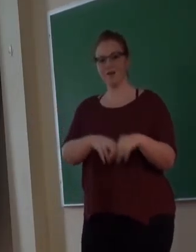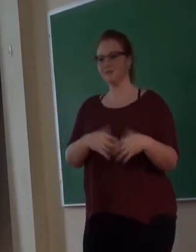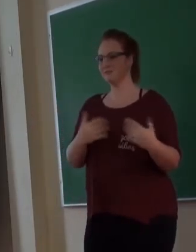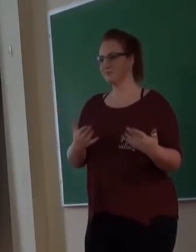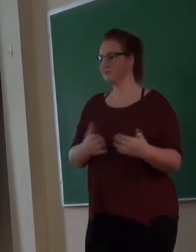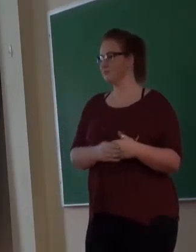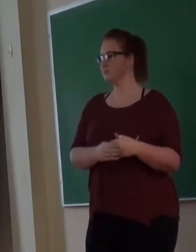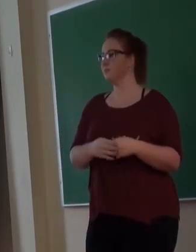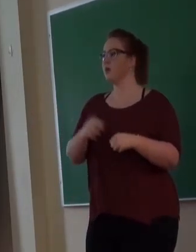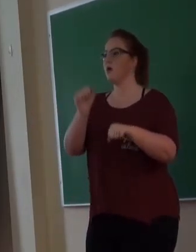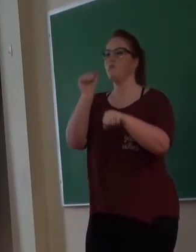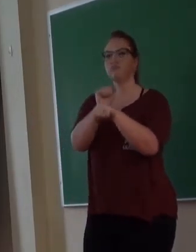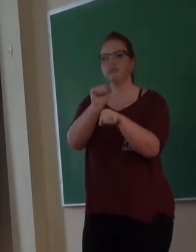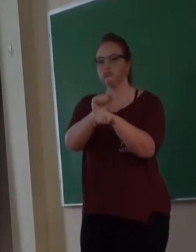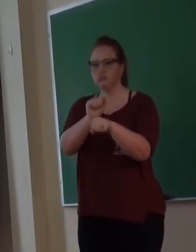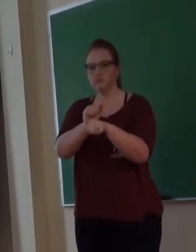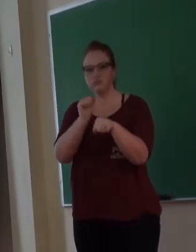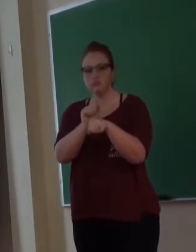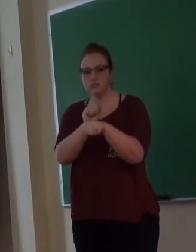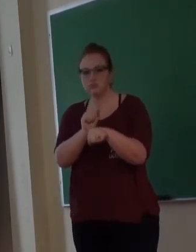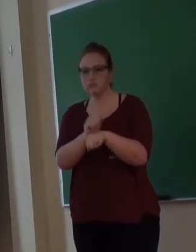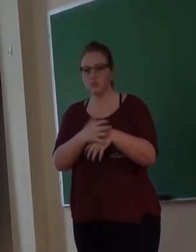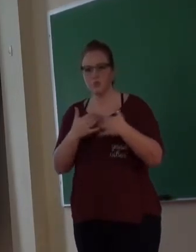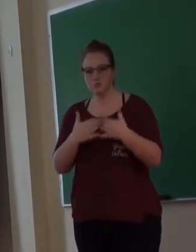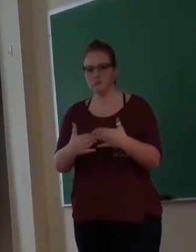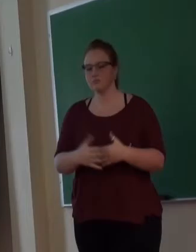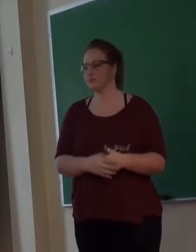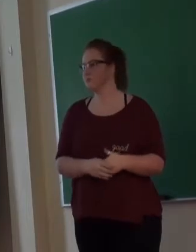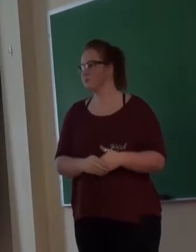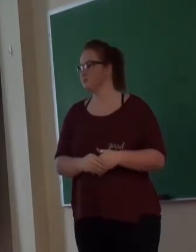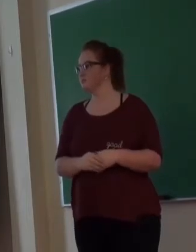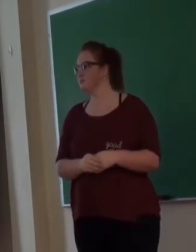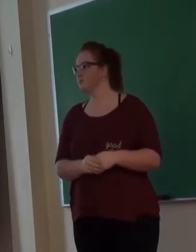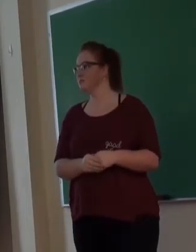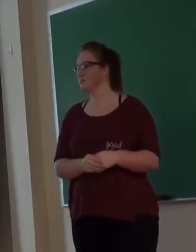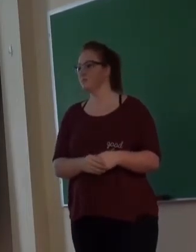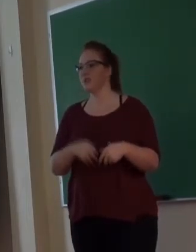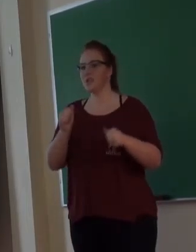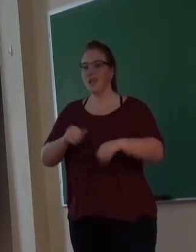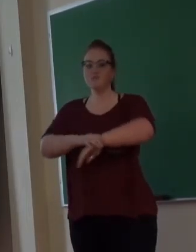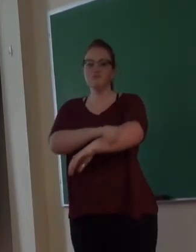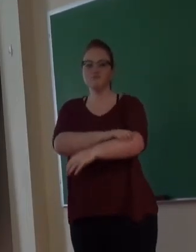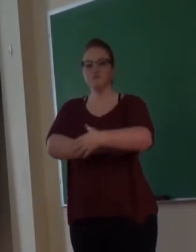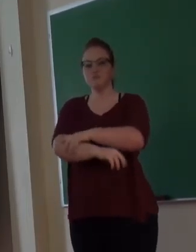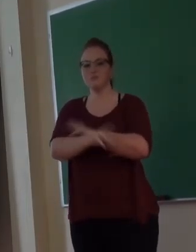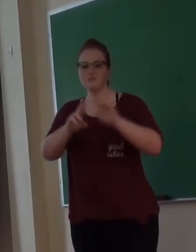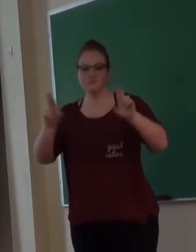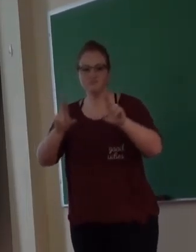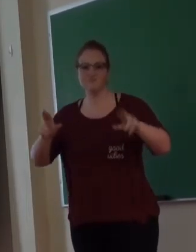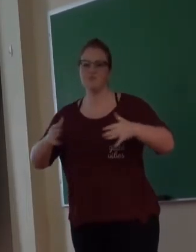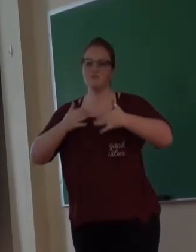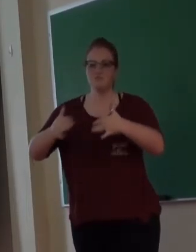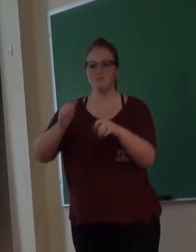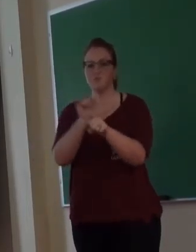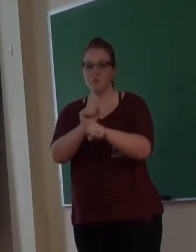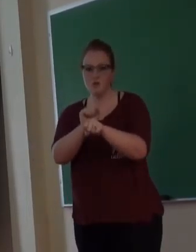Work ethic is huge. You have to be able to roll your sleeves up, get your hands dirty, do what it takes to get a